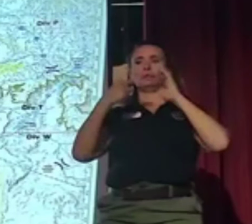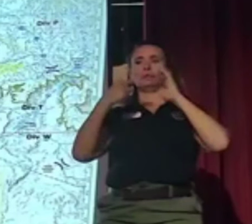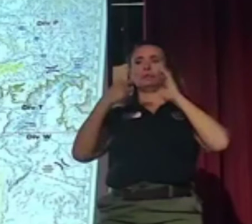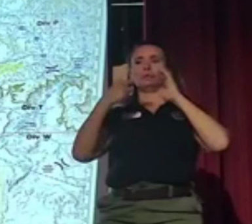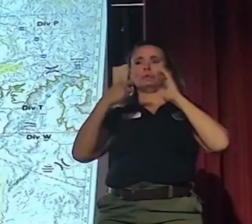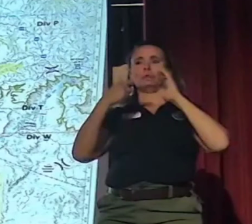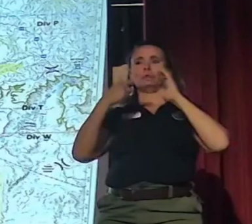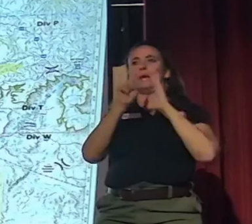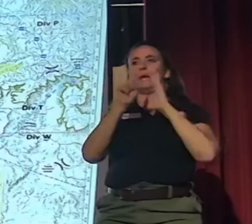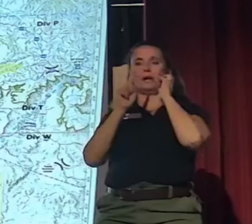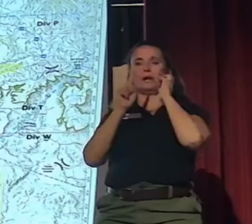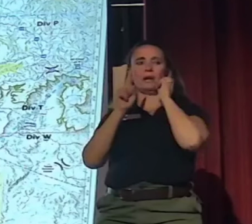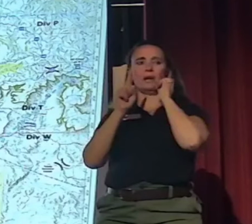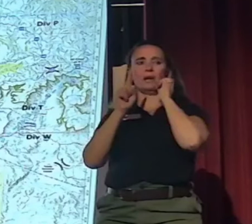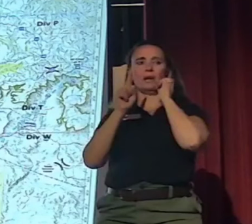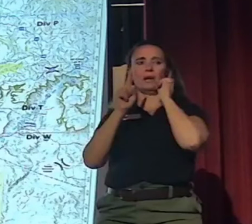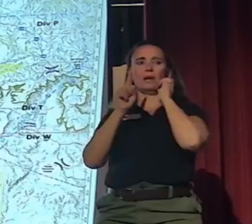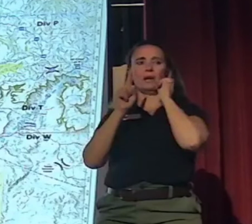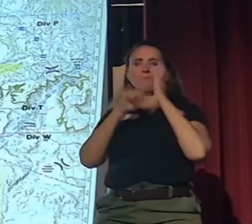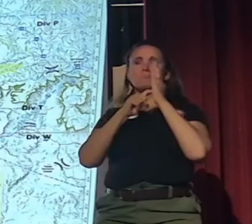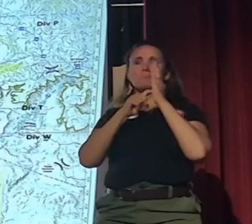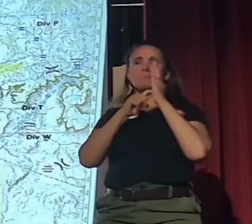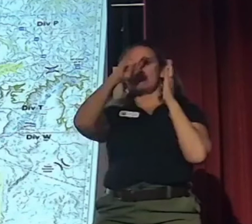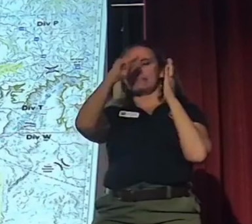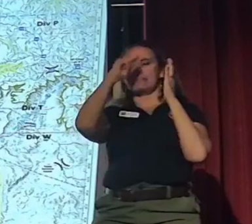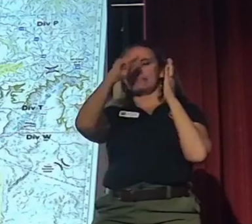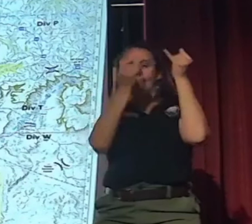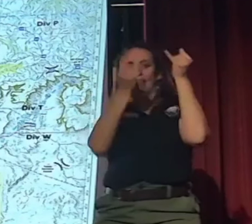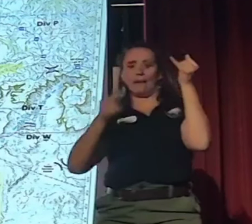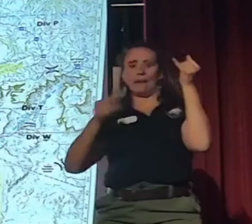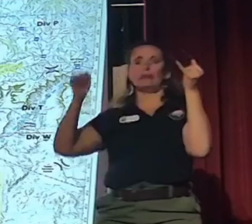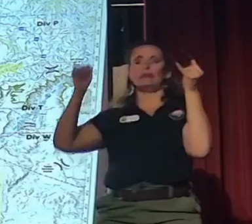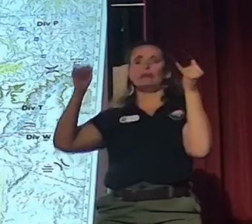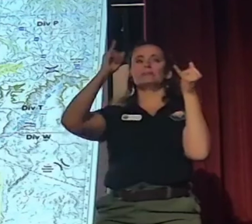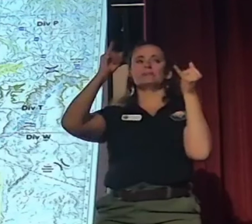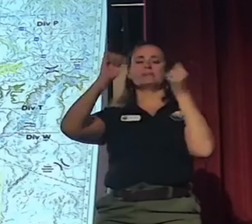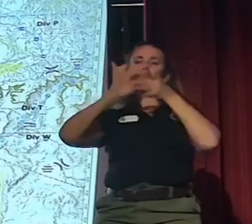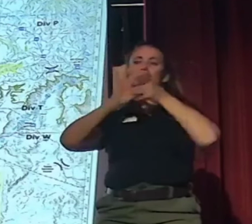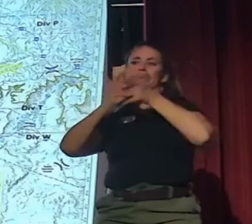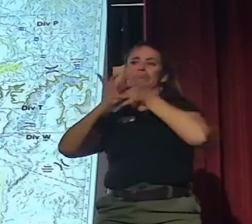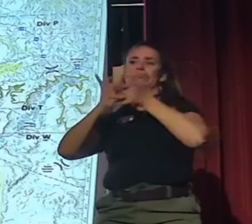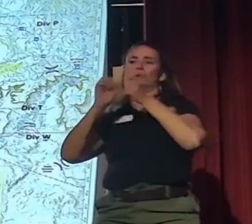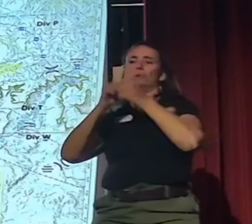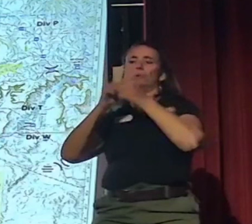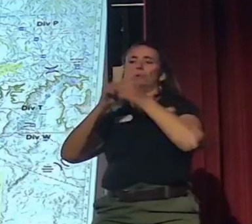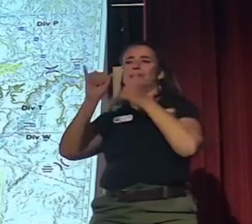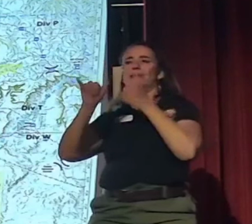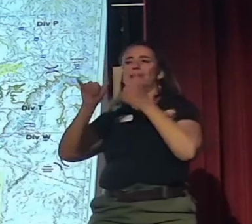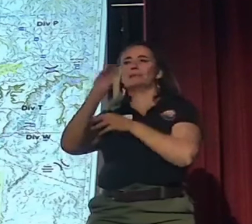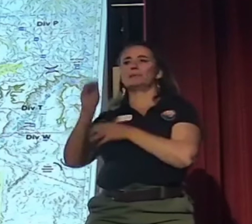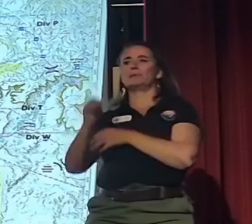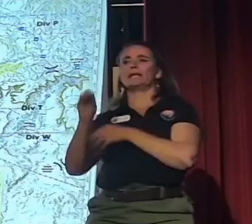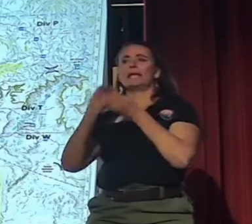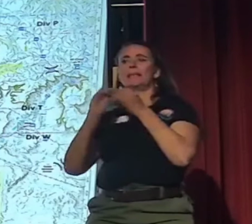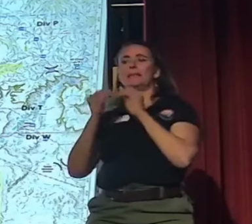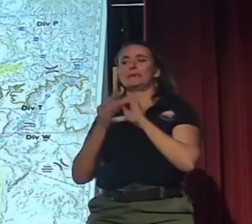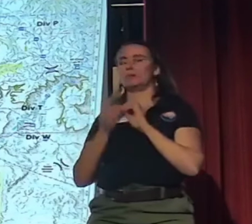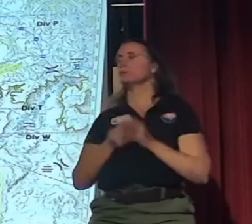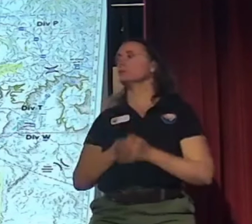containment is at. So as you start to see that black line go around, that corresponds to that percent number that is in our